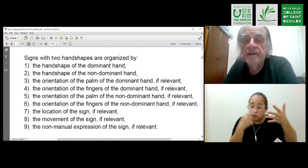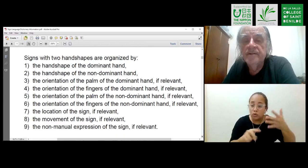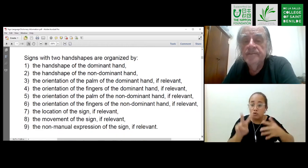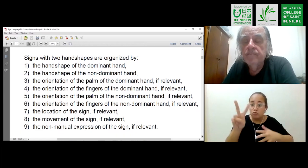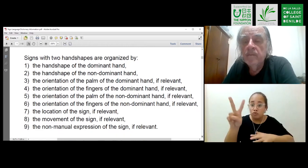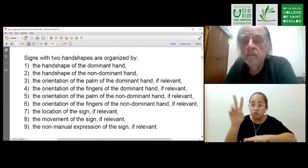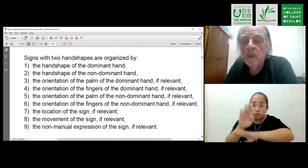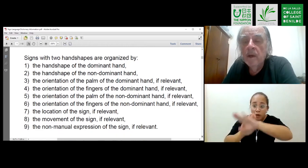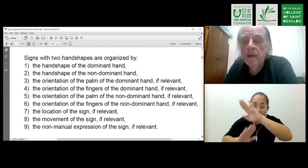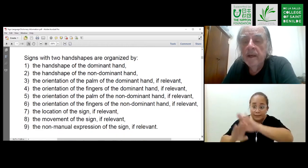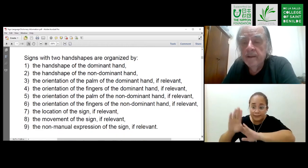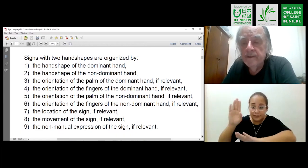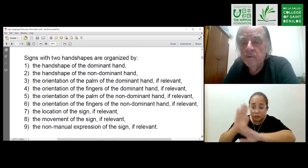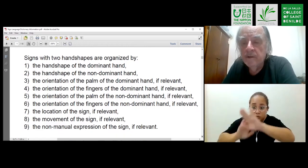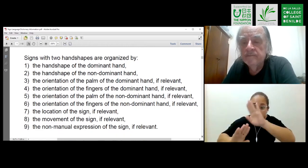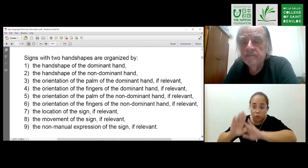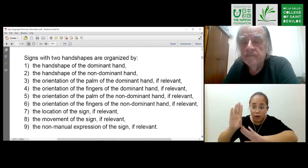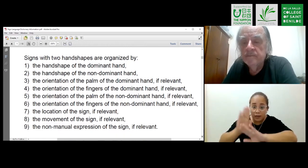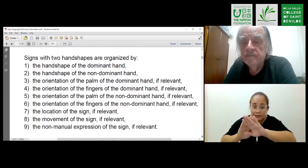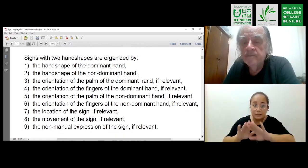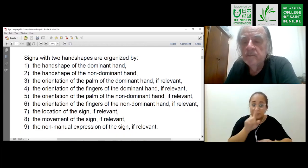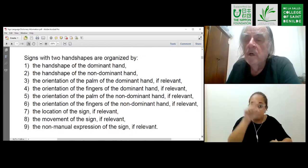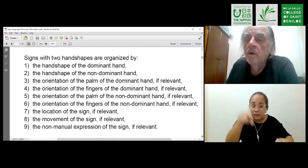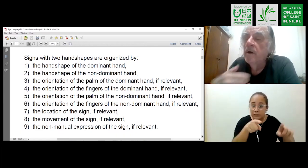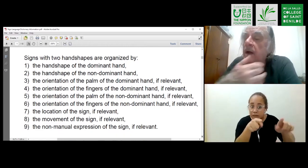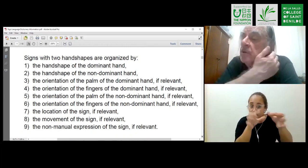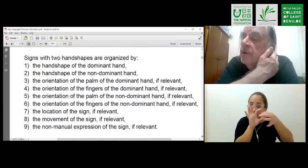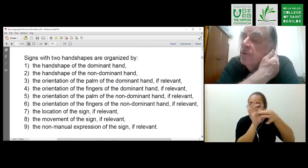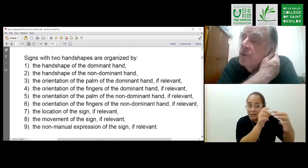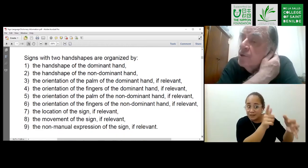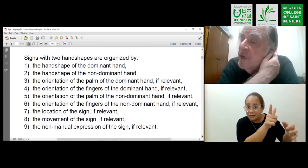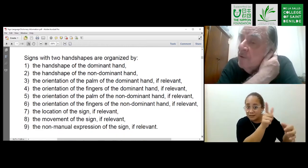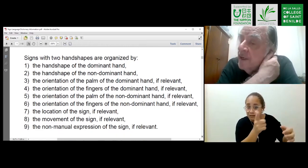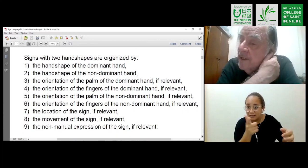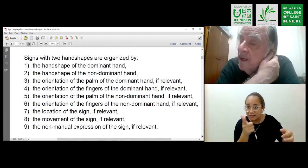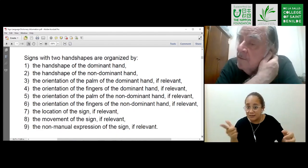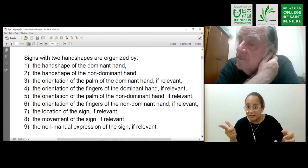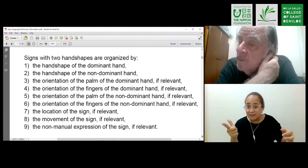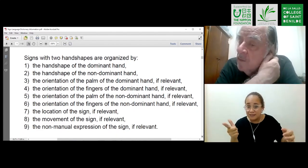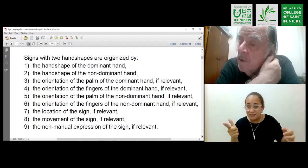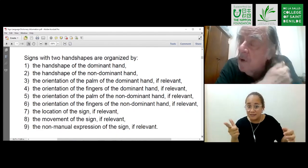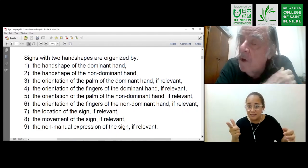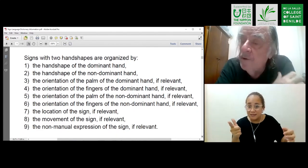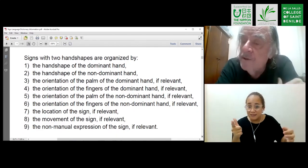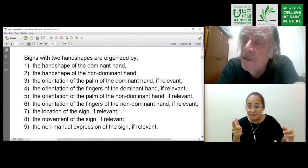signs in this order, or actually you just check right now. Are all your